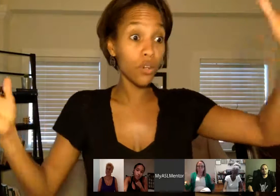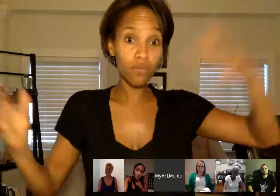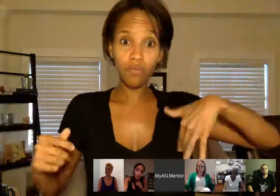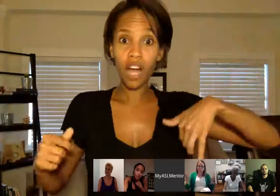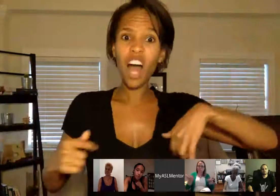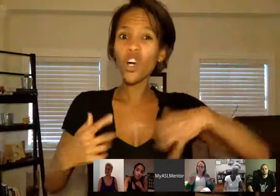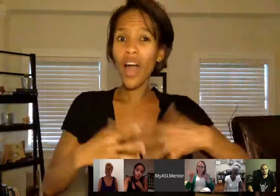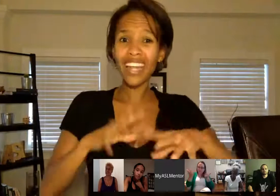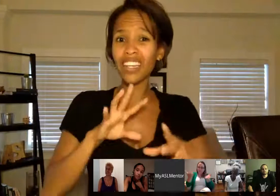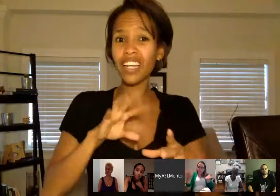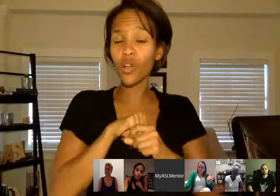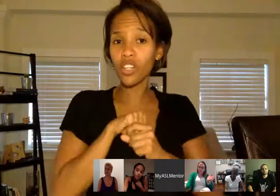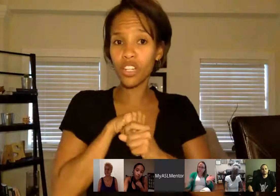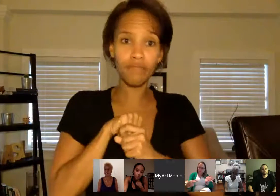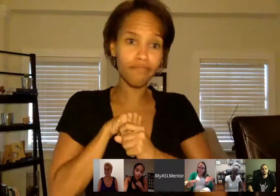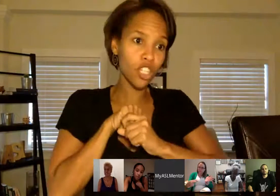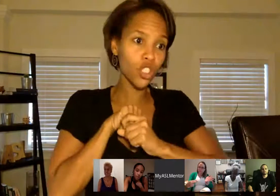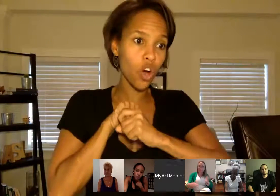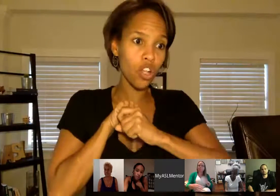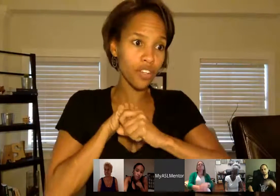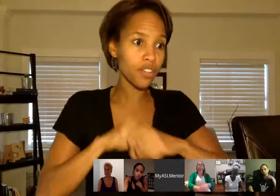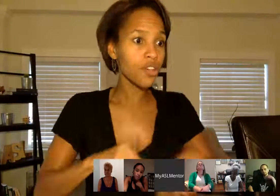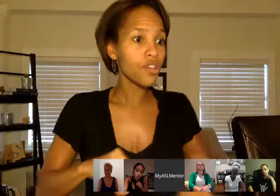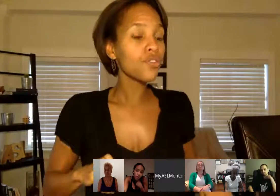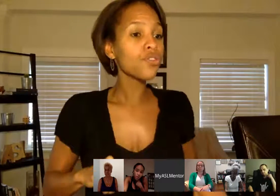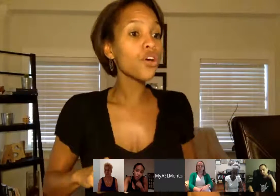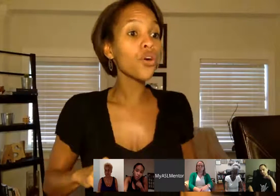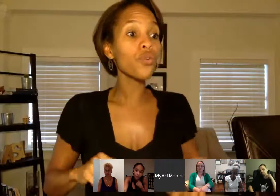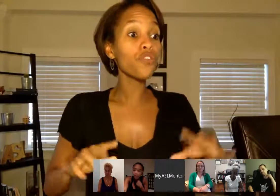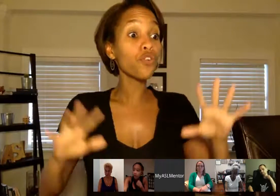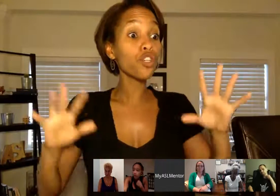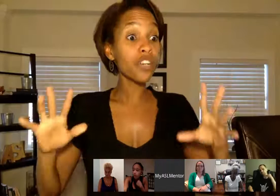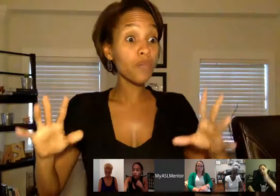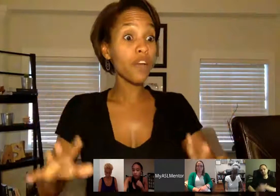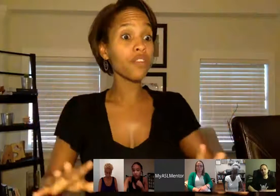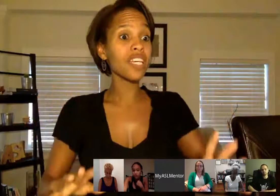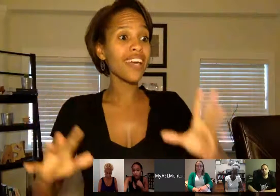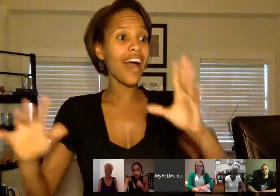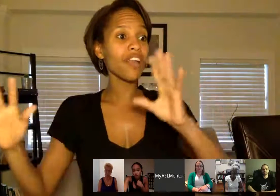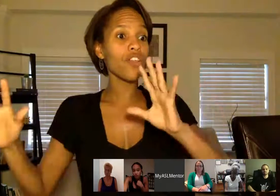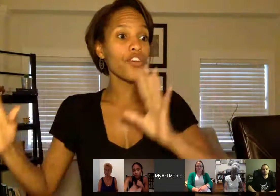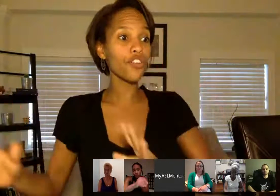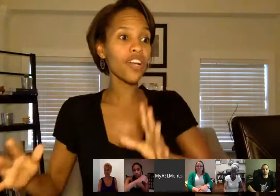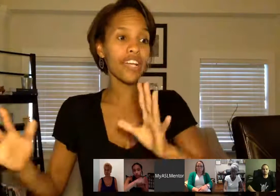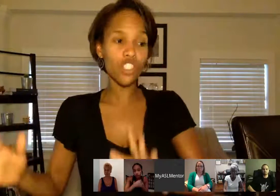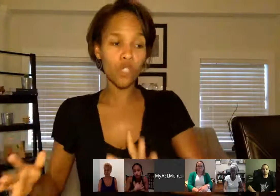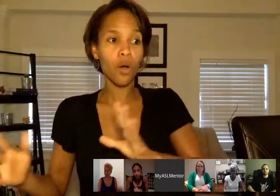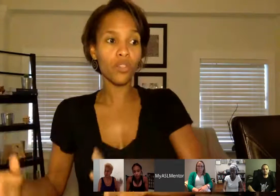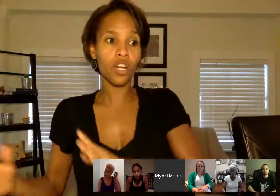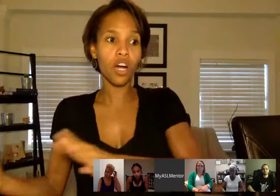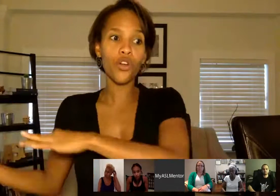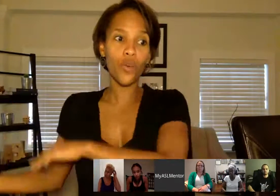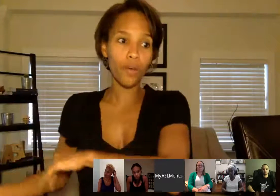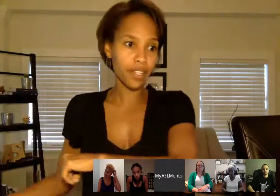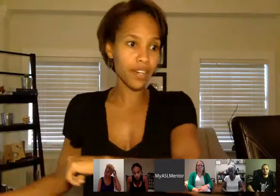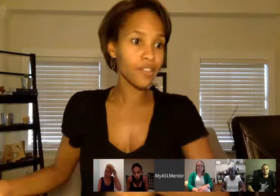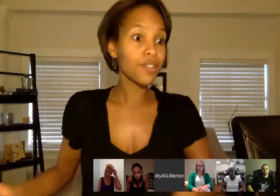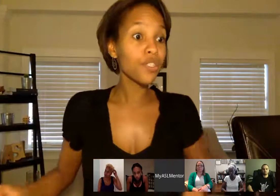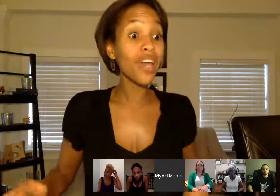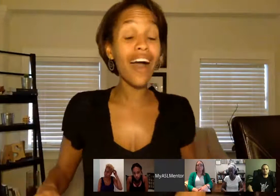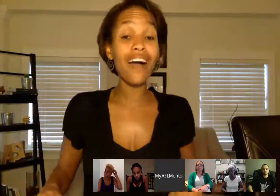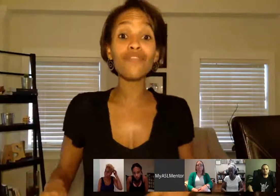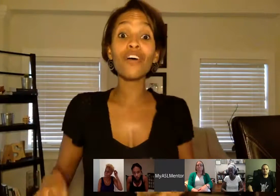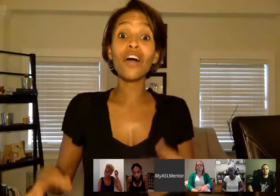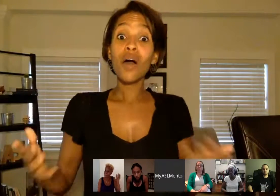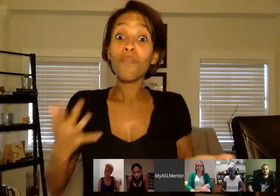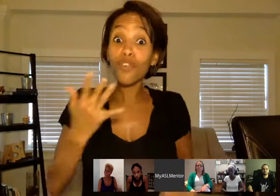So I'll go ahead and include it in. I'll do all of it. So for transparency, they had their financials posted on their website. So